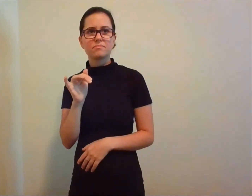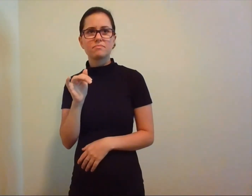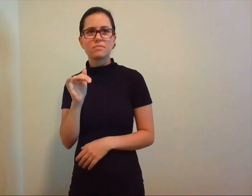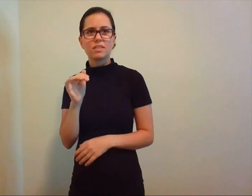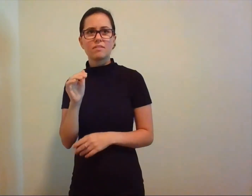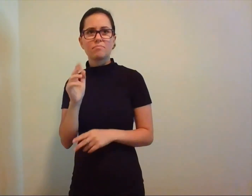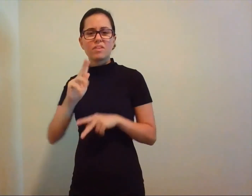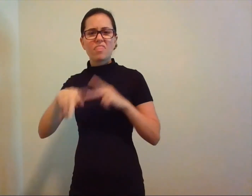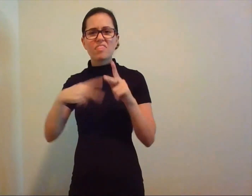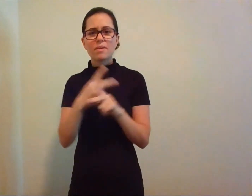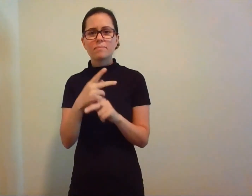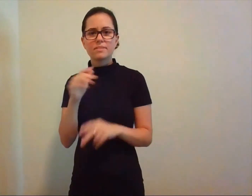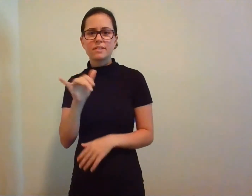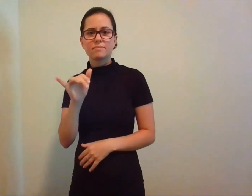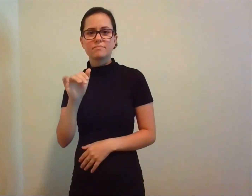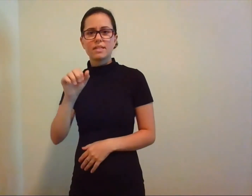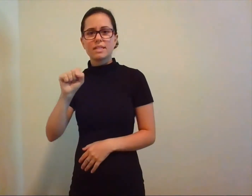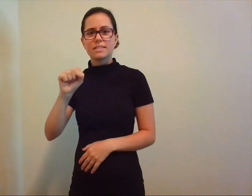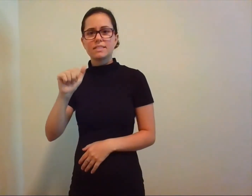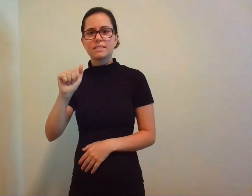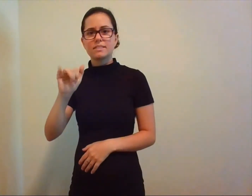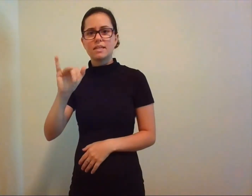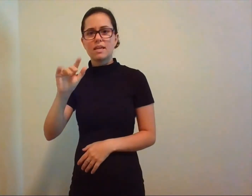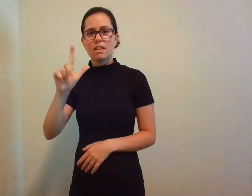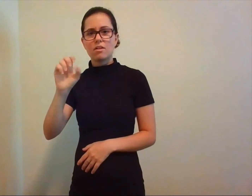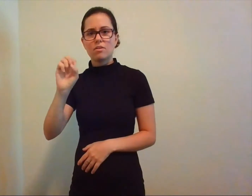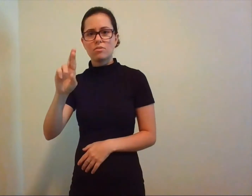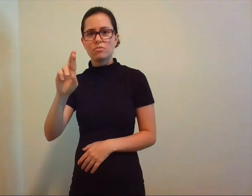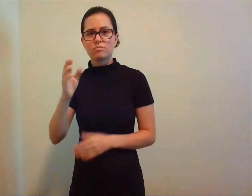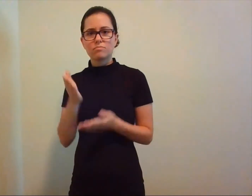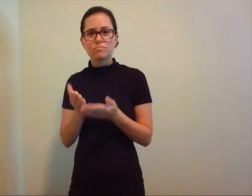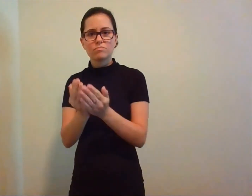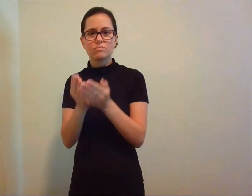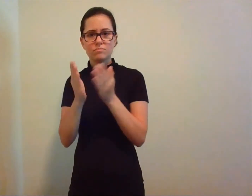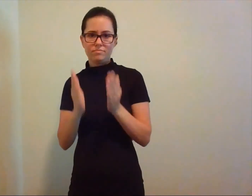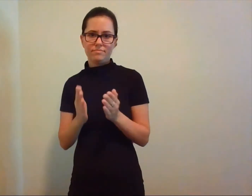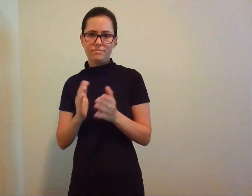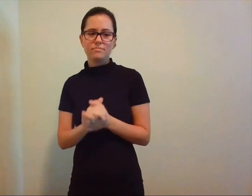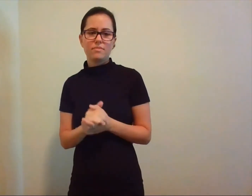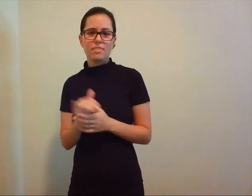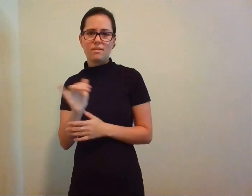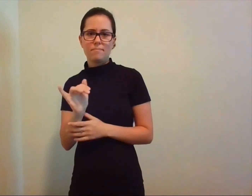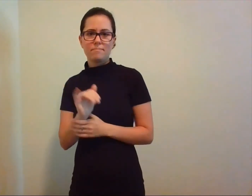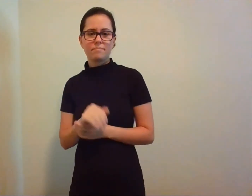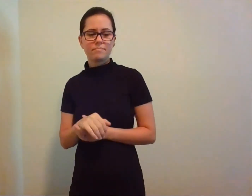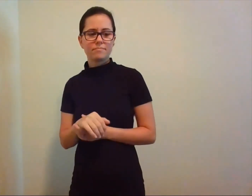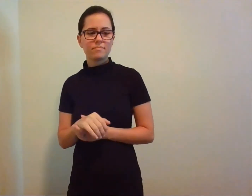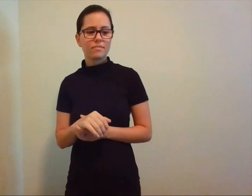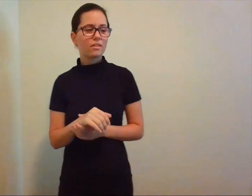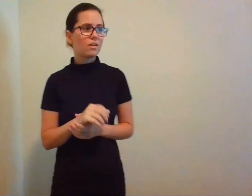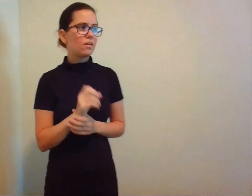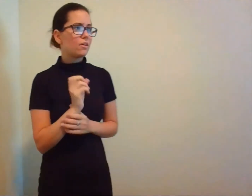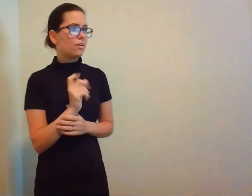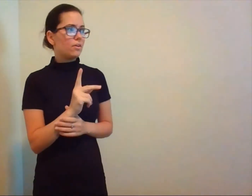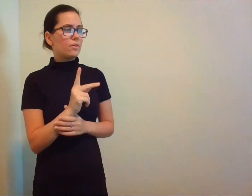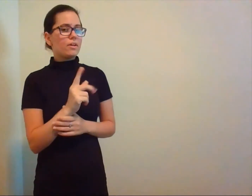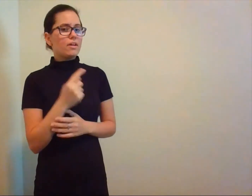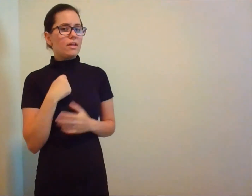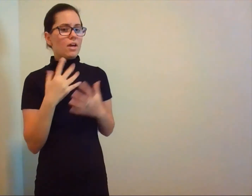interesting, fun way. I would like to retract my statement earlier, by the way. Okay. After 19 years of marriage, there is no other way. There's